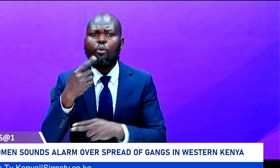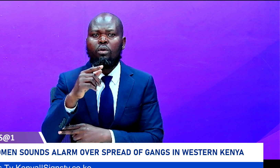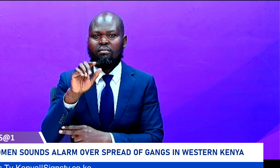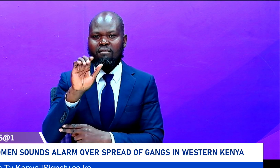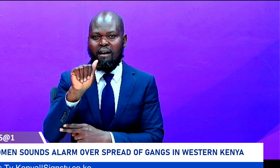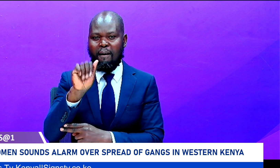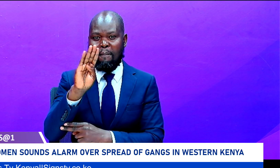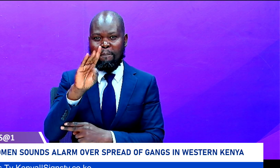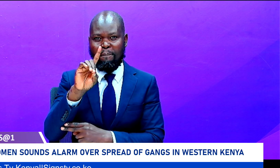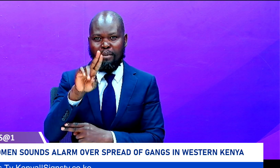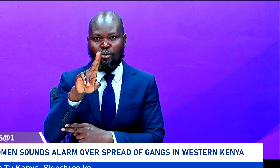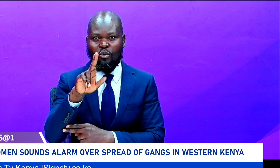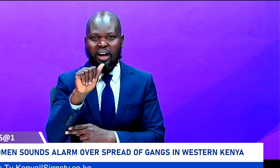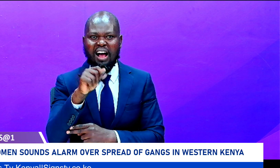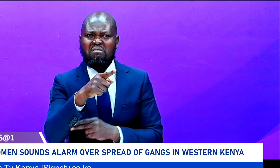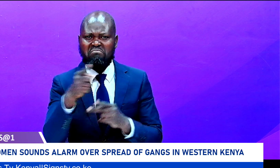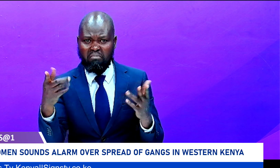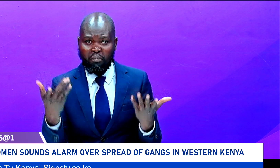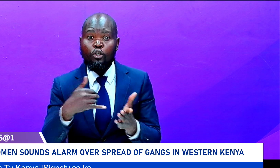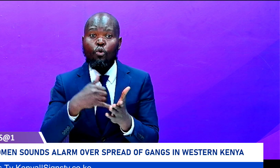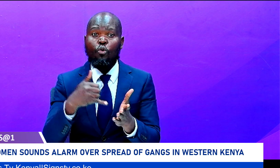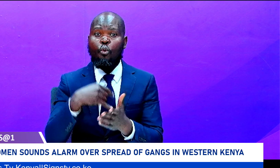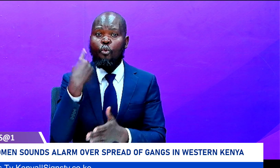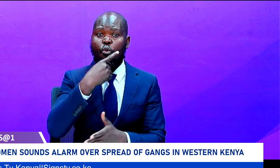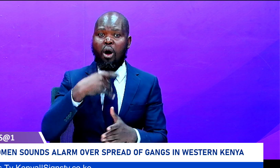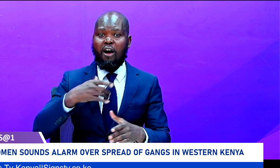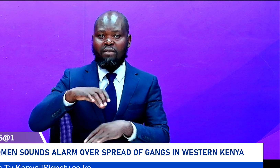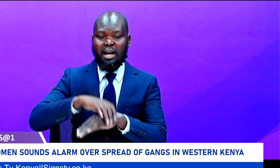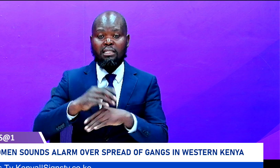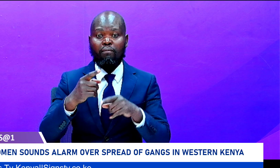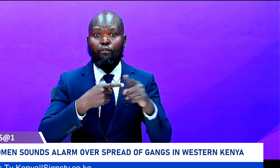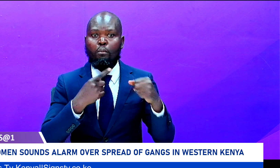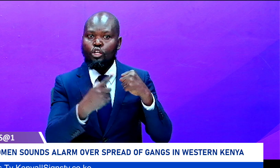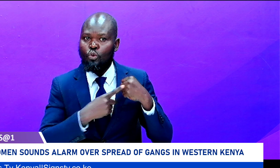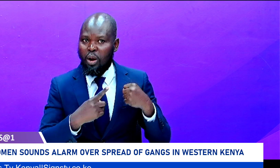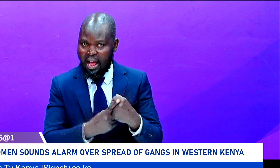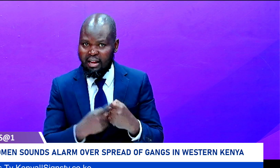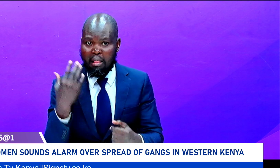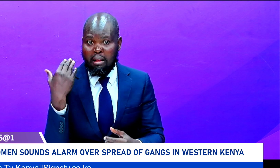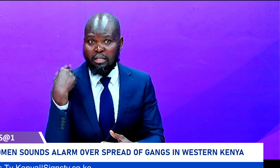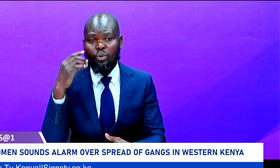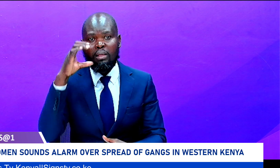Executive Officer Abduram Mohammed, who remains missing since June.